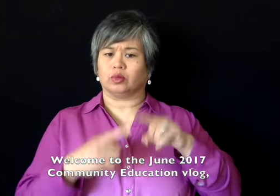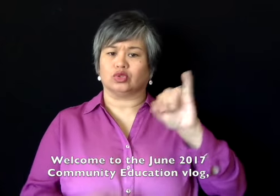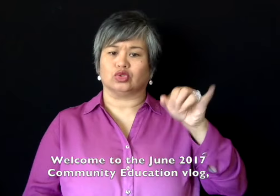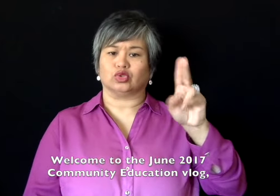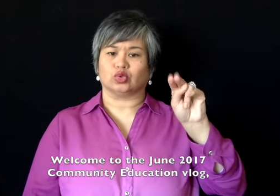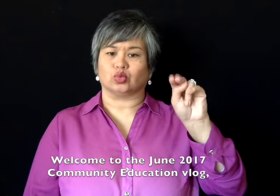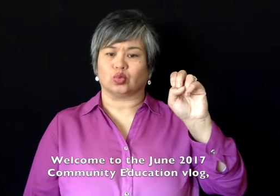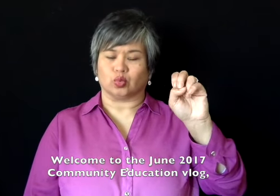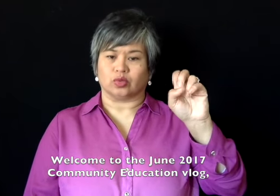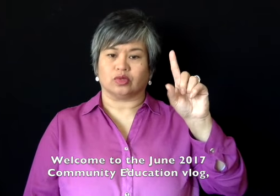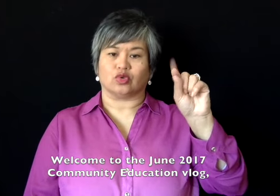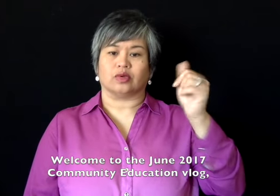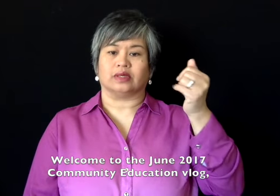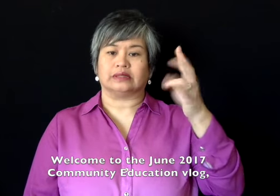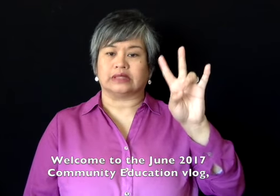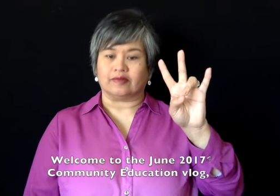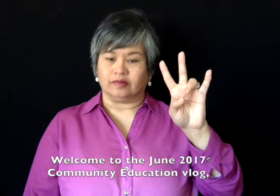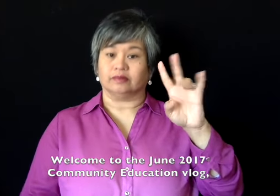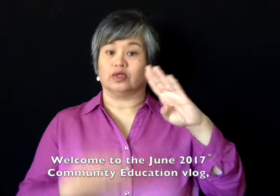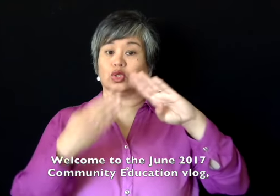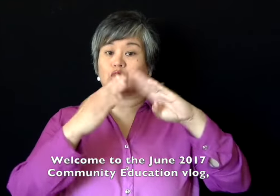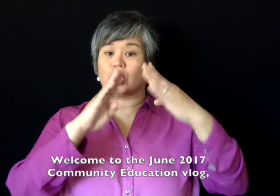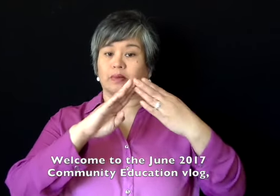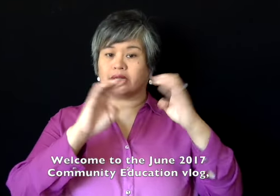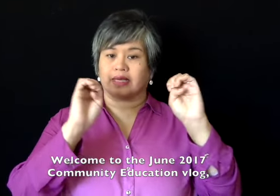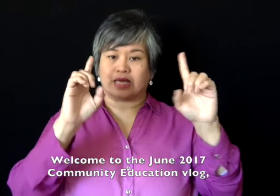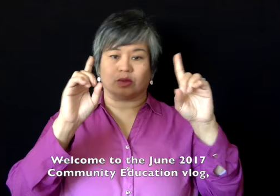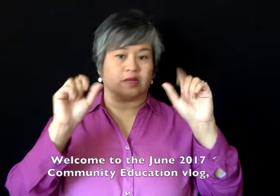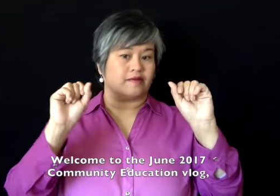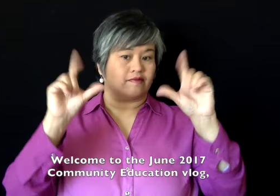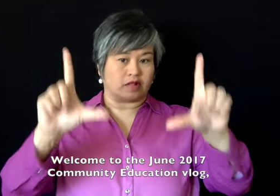Welcome to the June 2017 Community Education Blog,